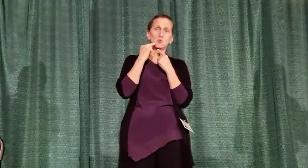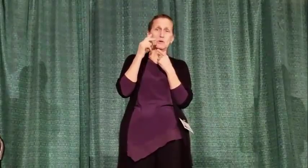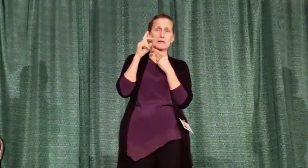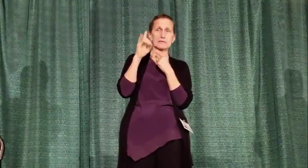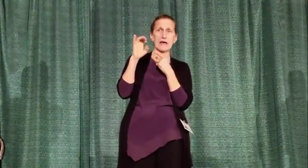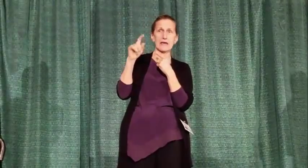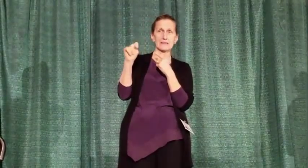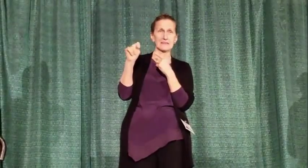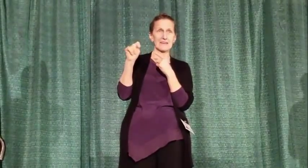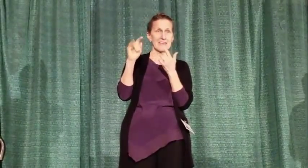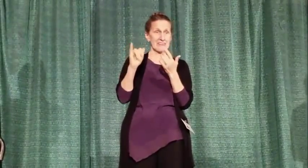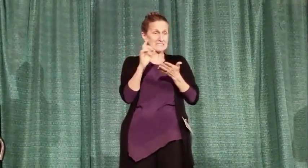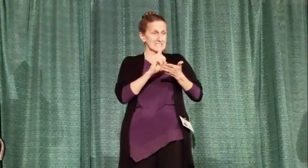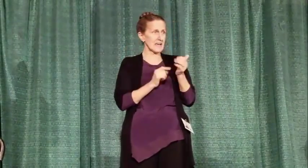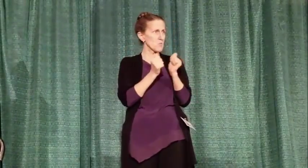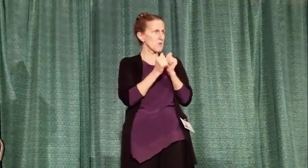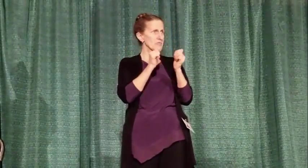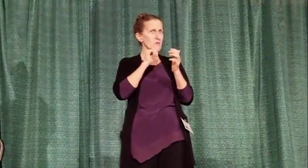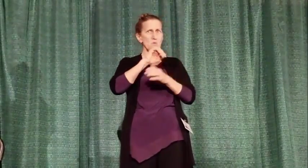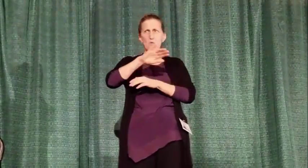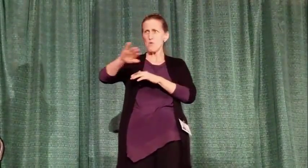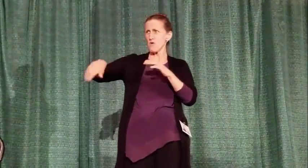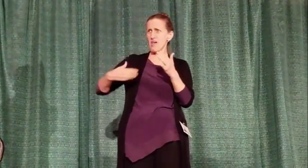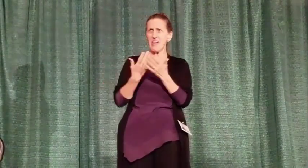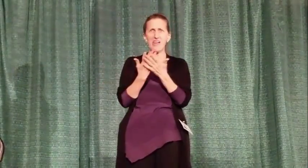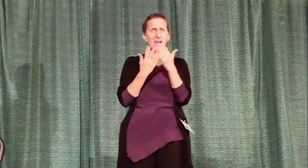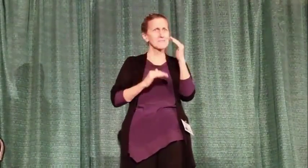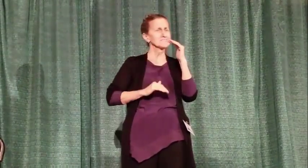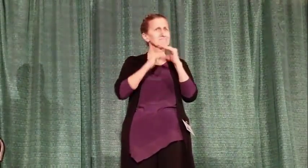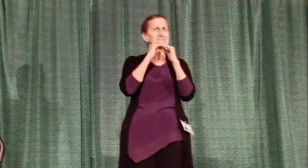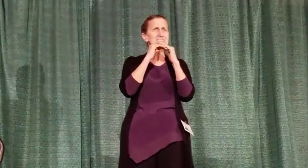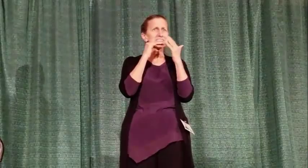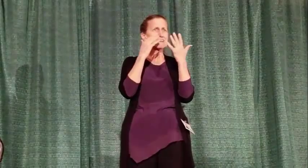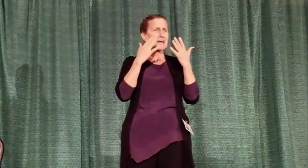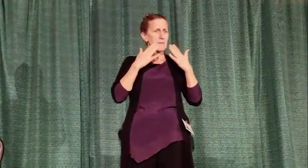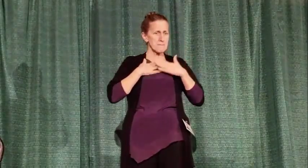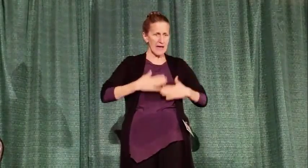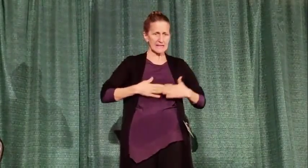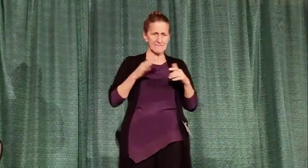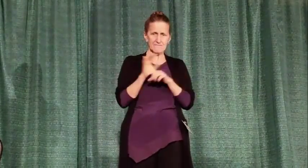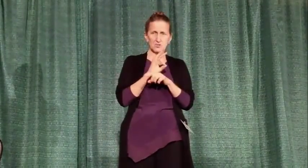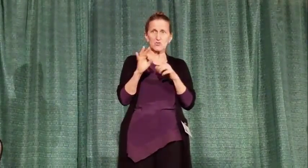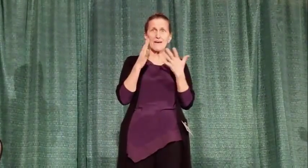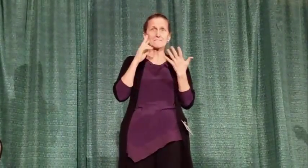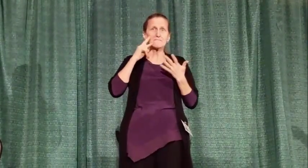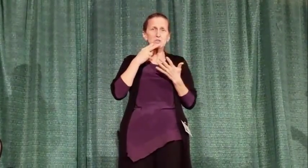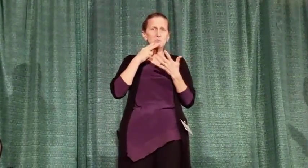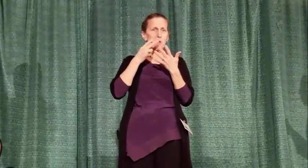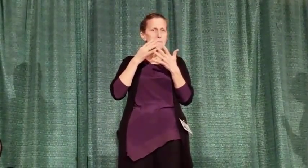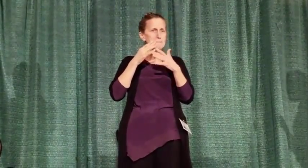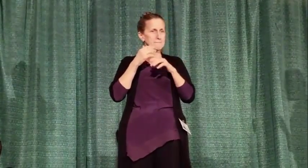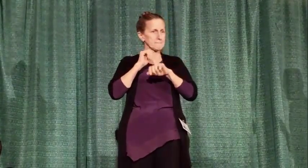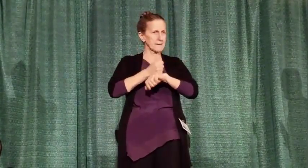is designed with all these features to maximize human immune function. It's a vegetable-based program,